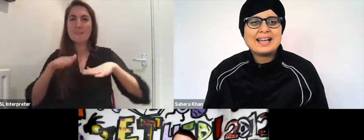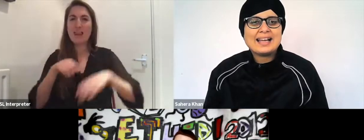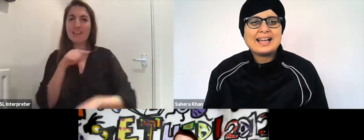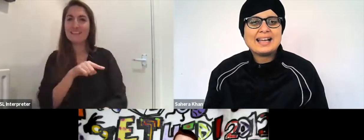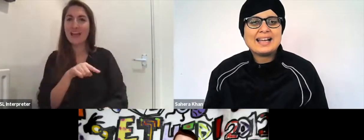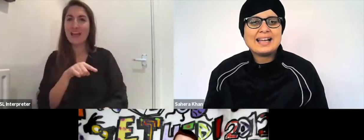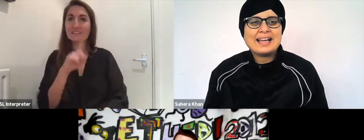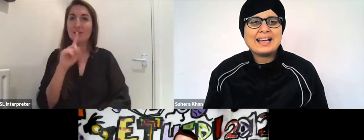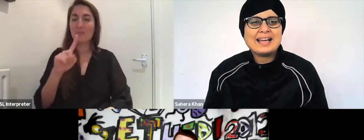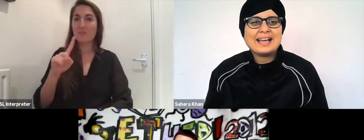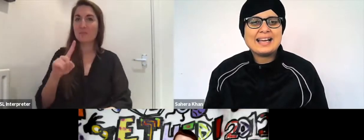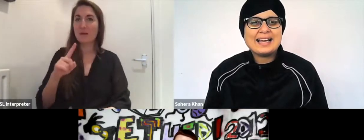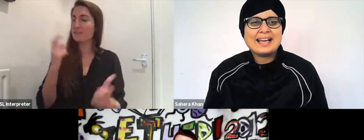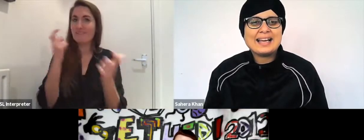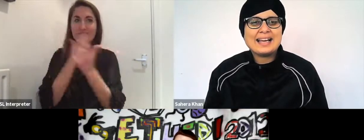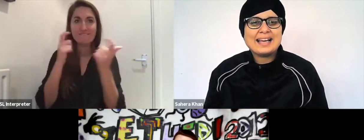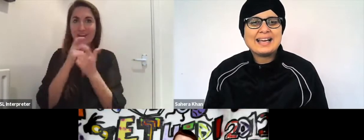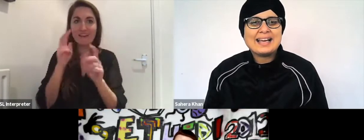person.